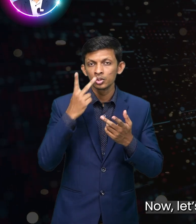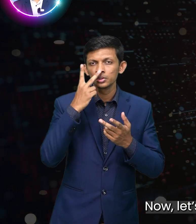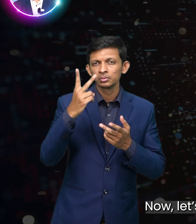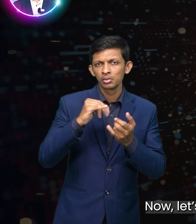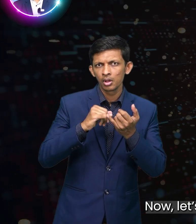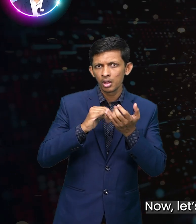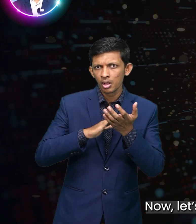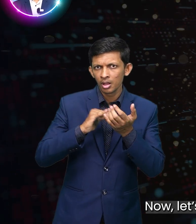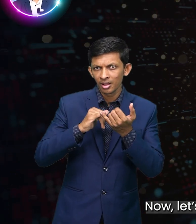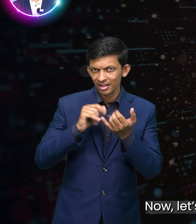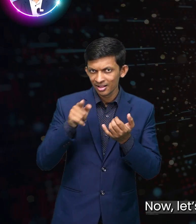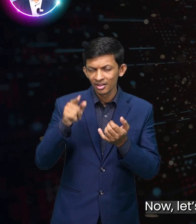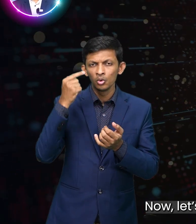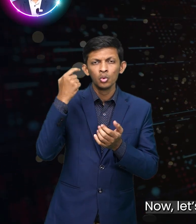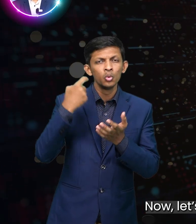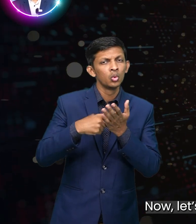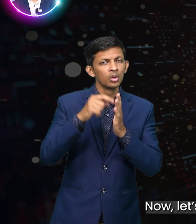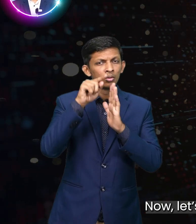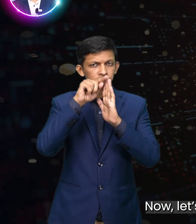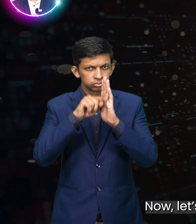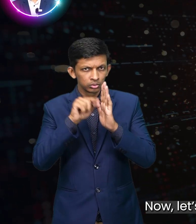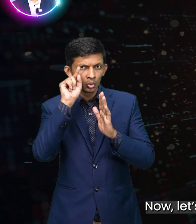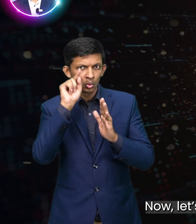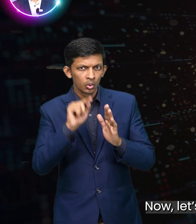Now let's look at SMS etiquette.